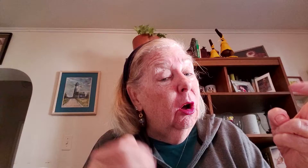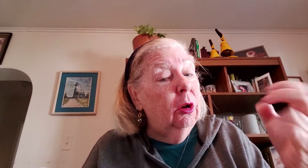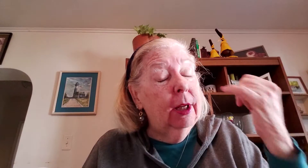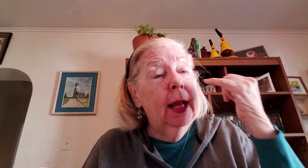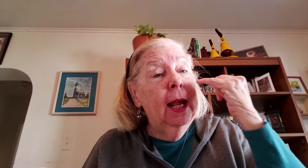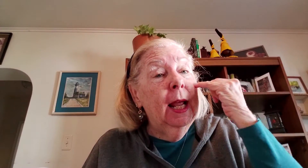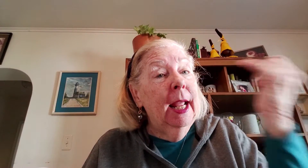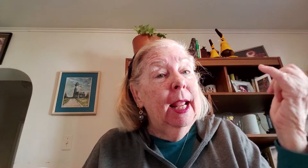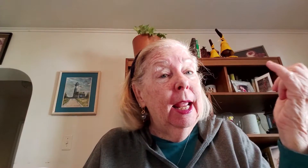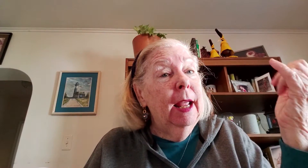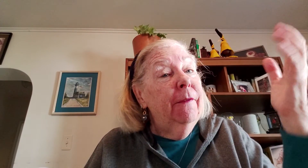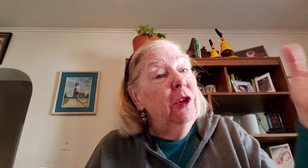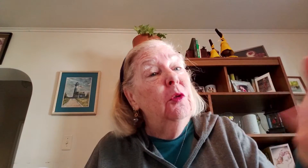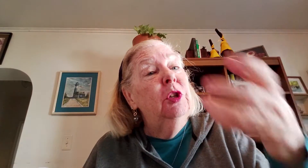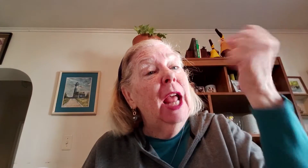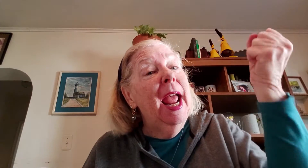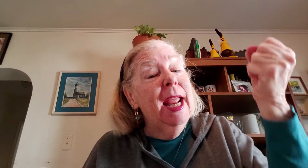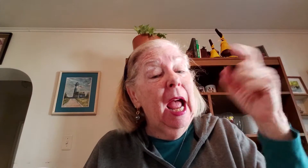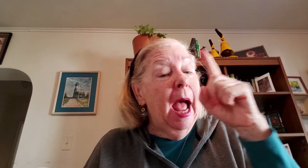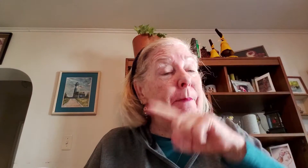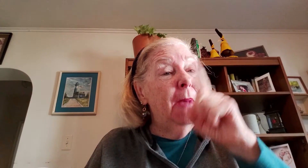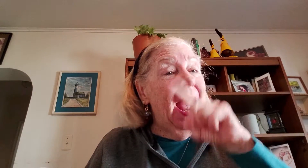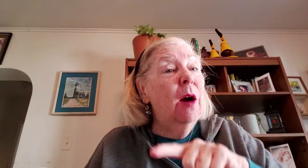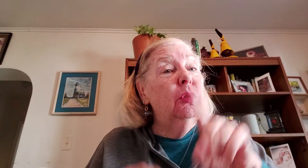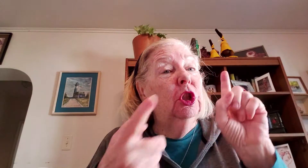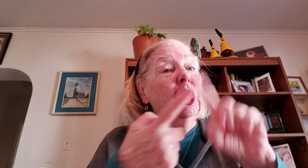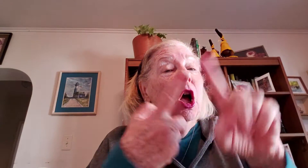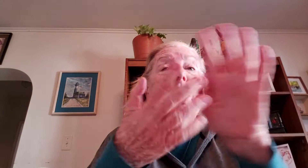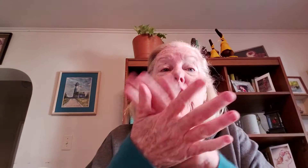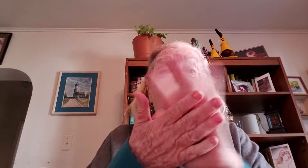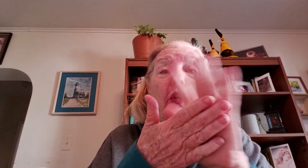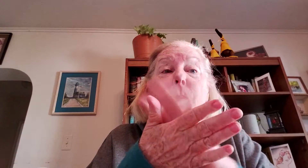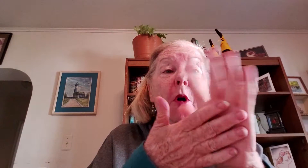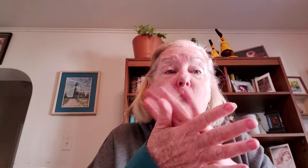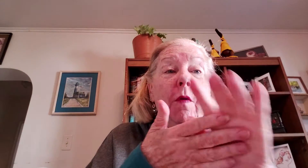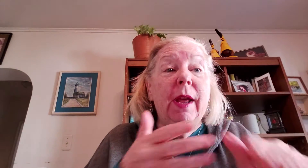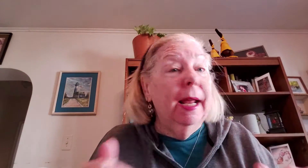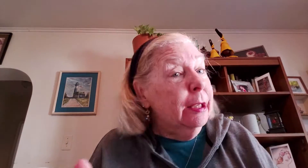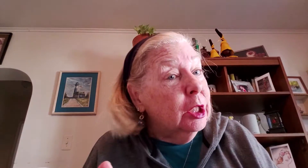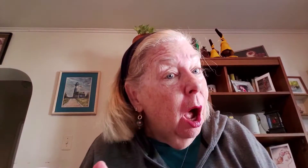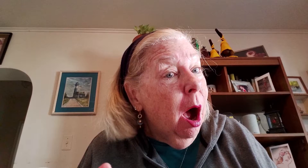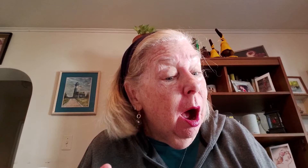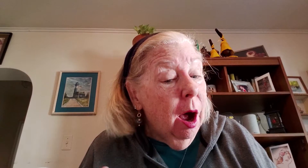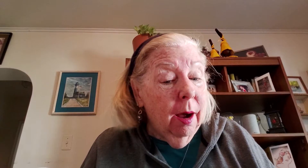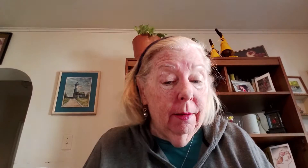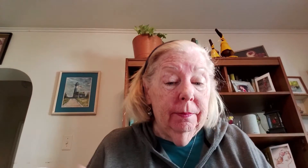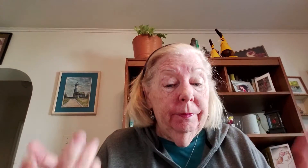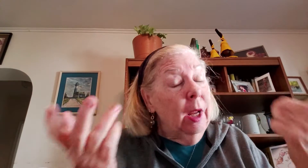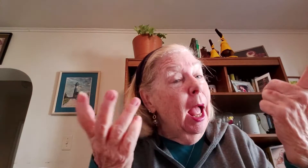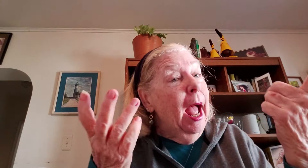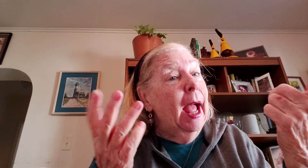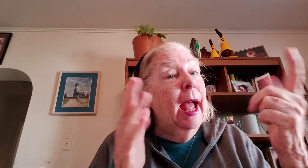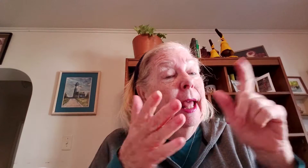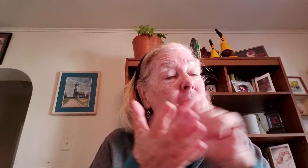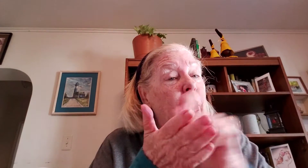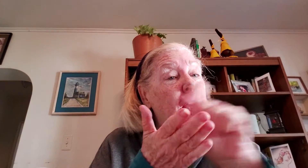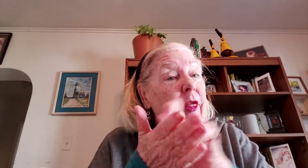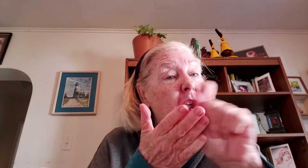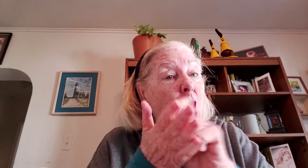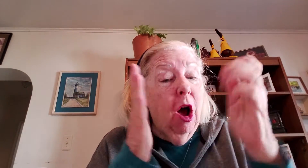called, If You Take a Mouse to the Movies. And the